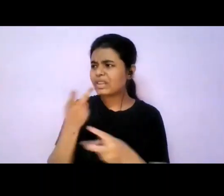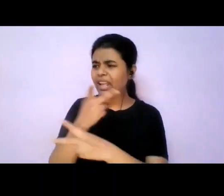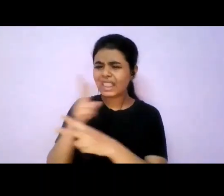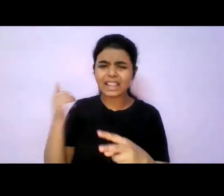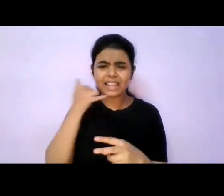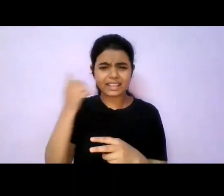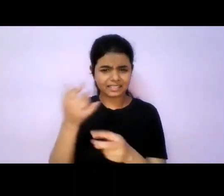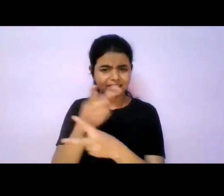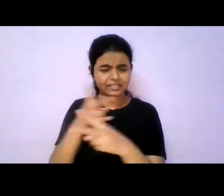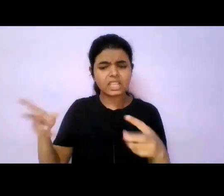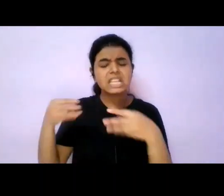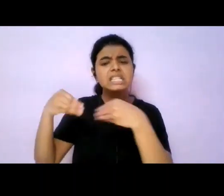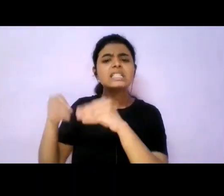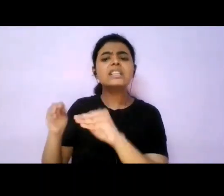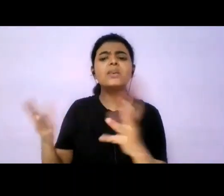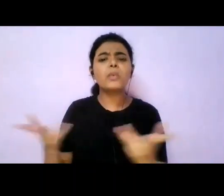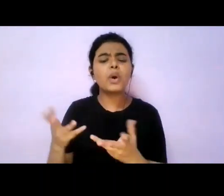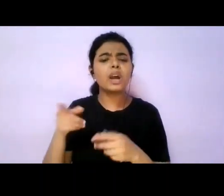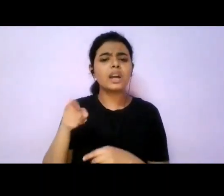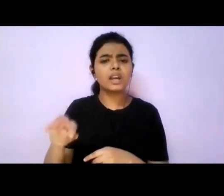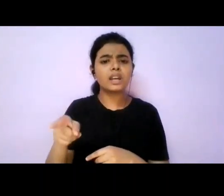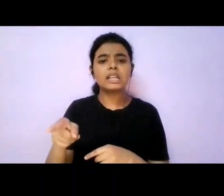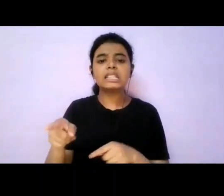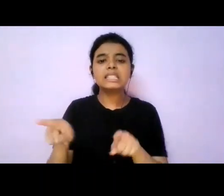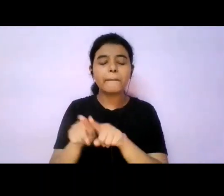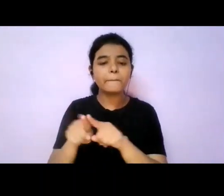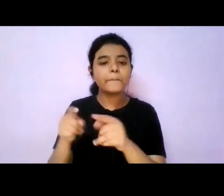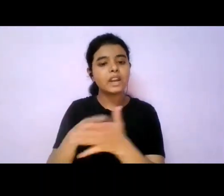It seems to be they're selling particular kinds of relationship.